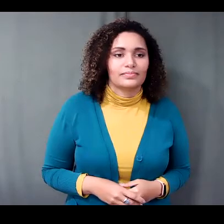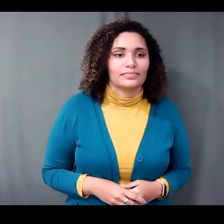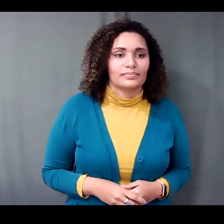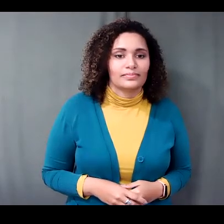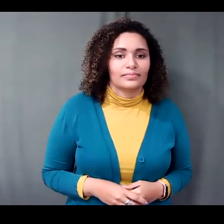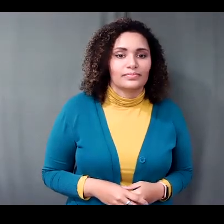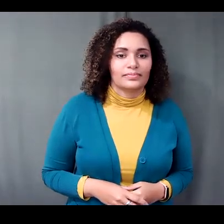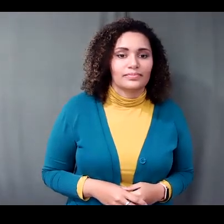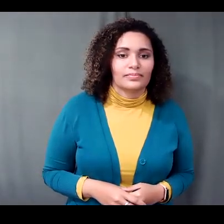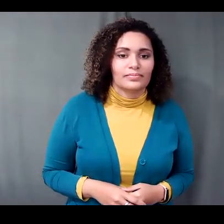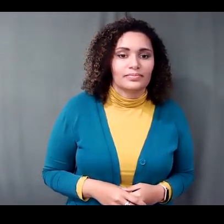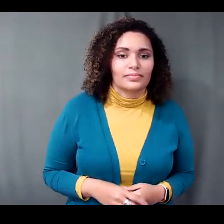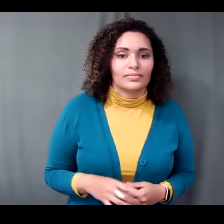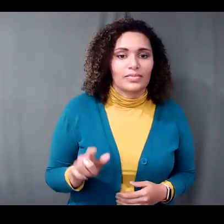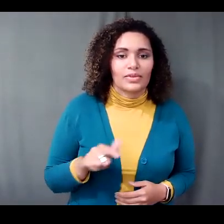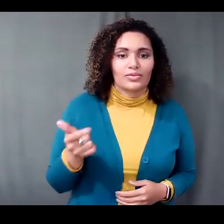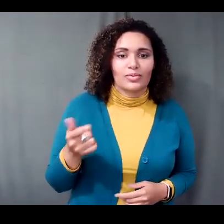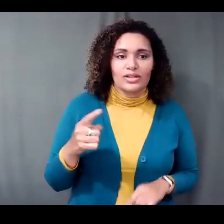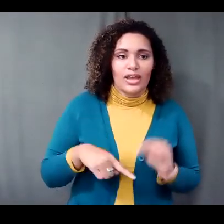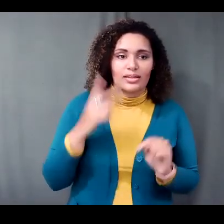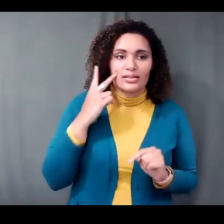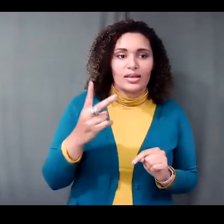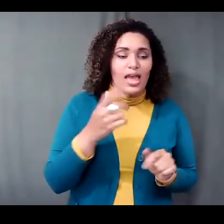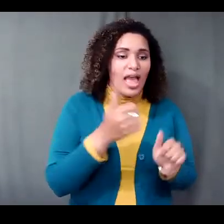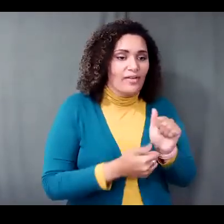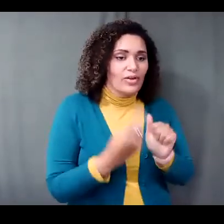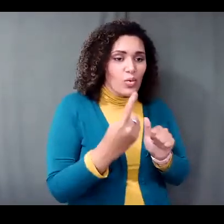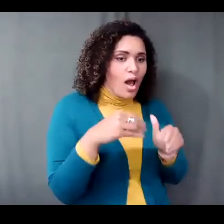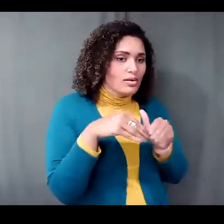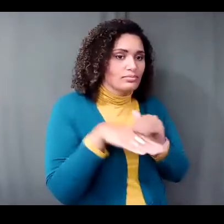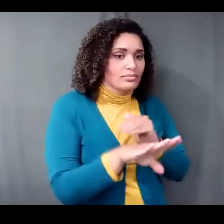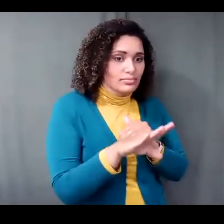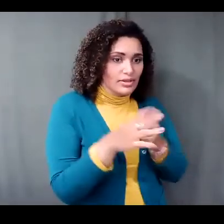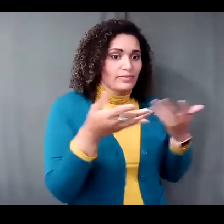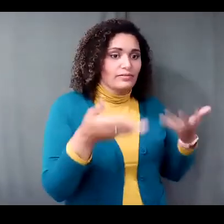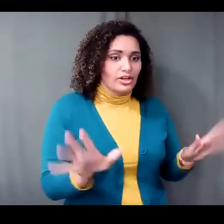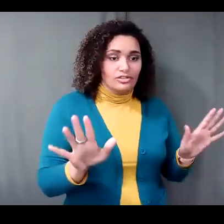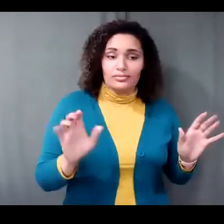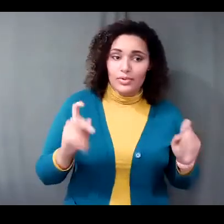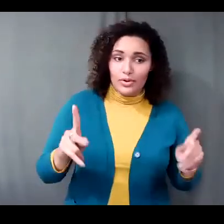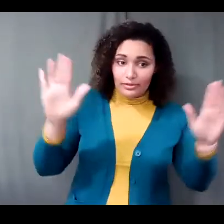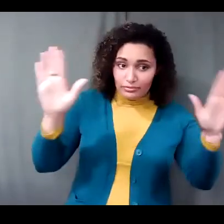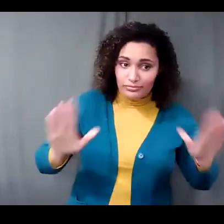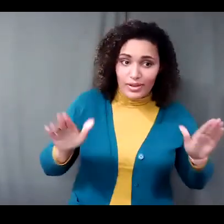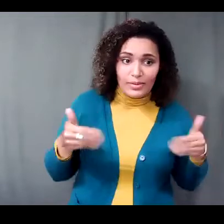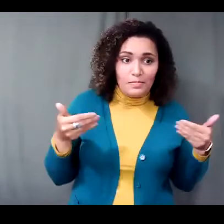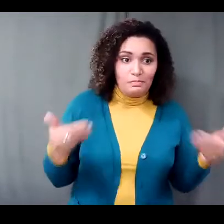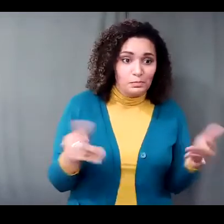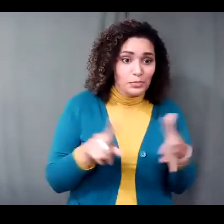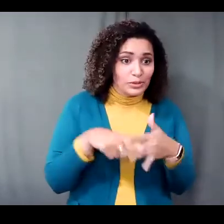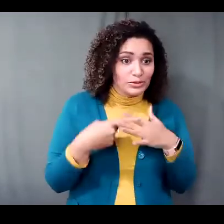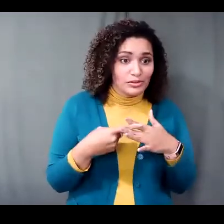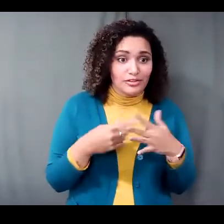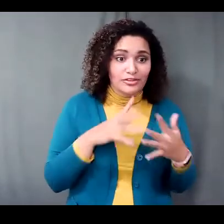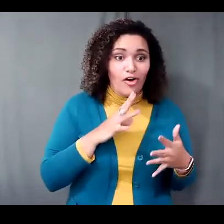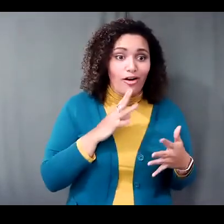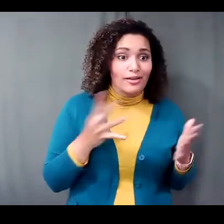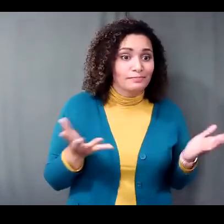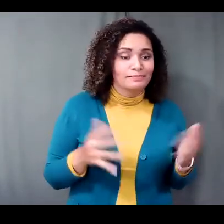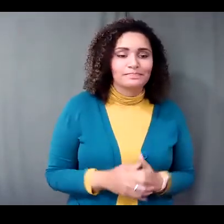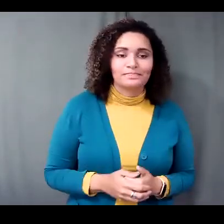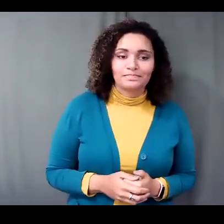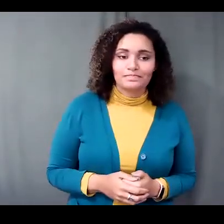Oh, then I switched so I can't see her. Everyone is in right now. Everyone is in. Okay, great. Well, then we'll start talking. All